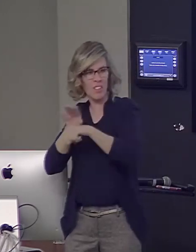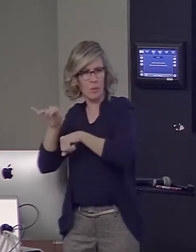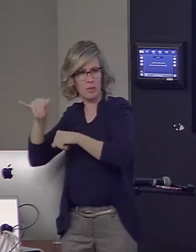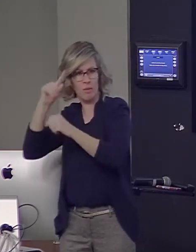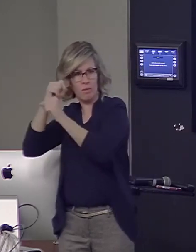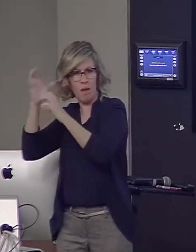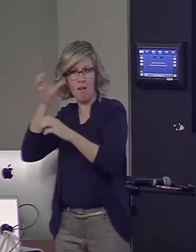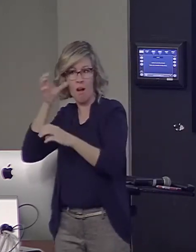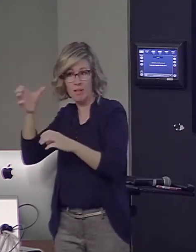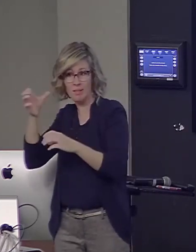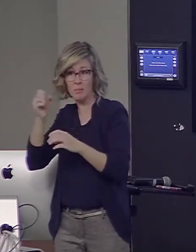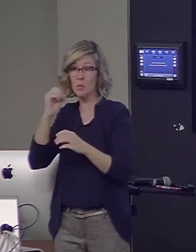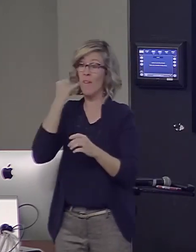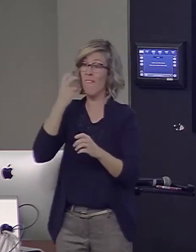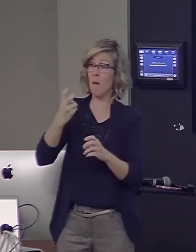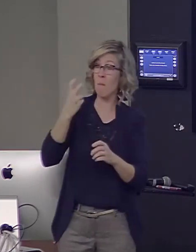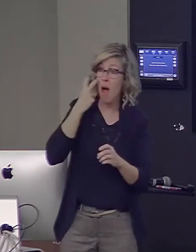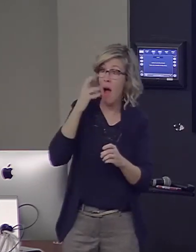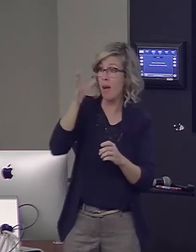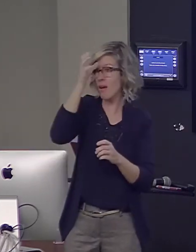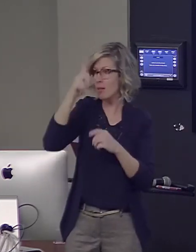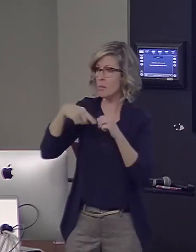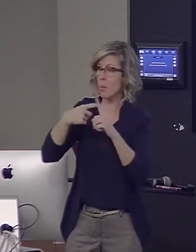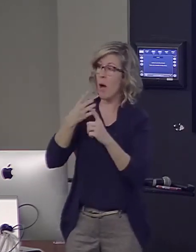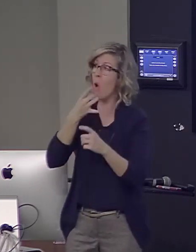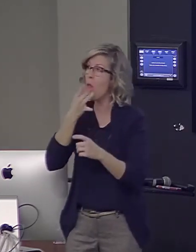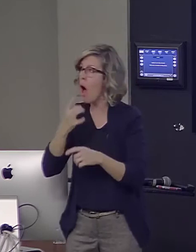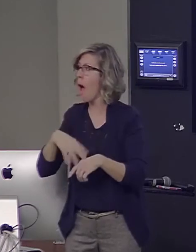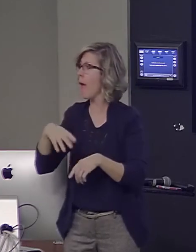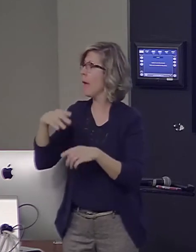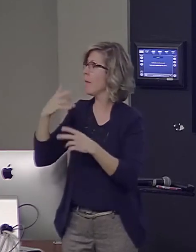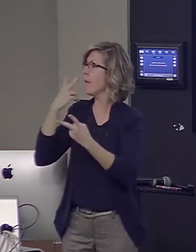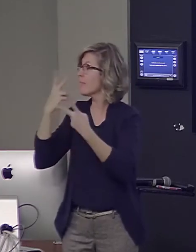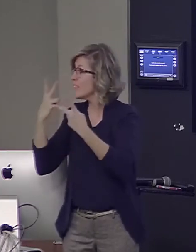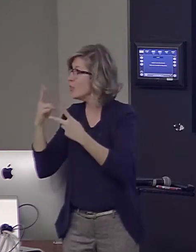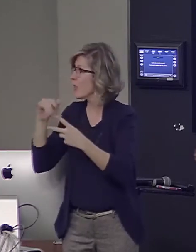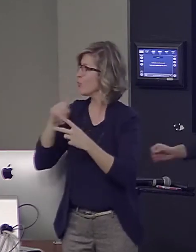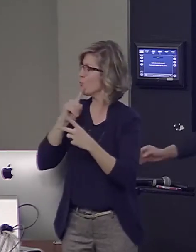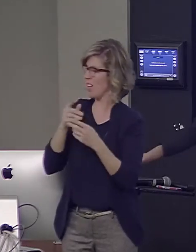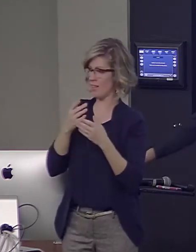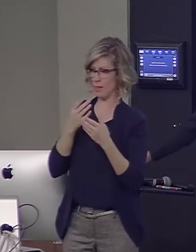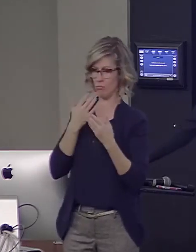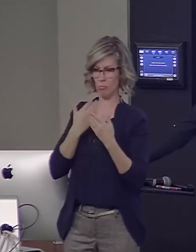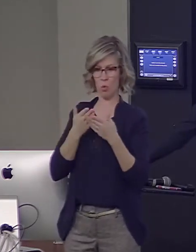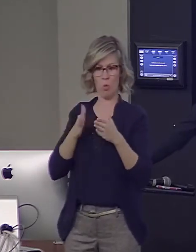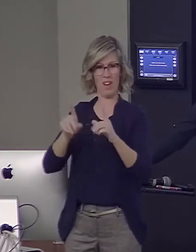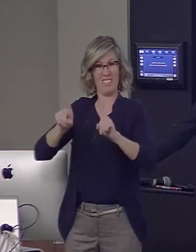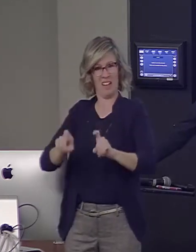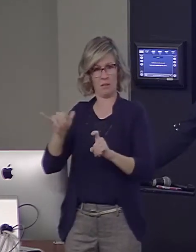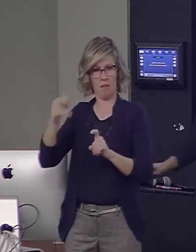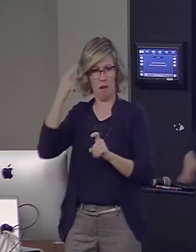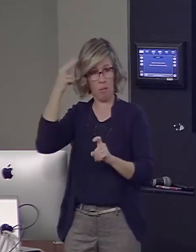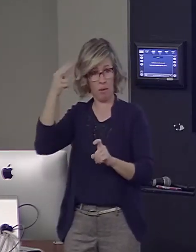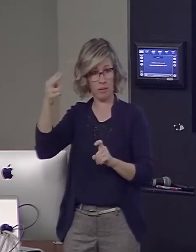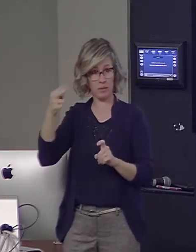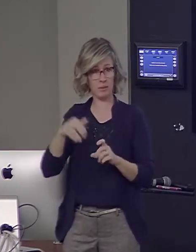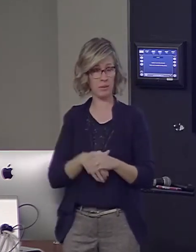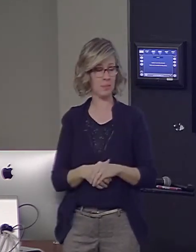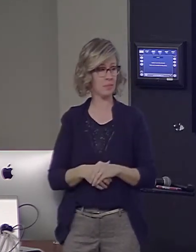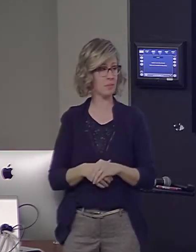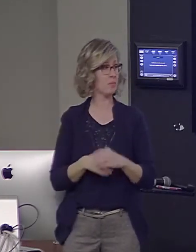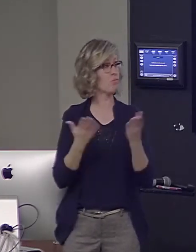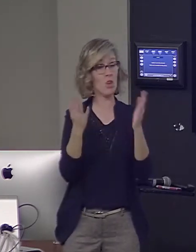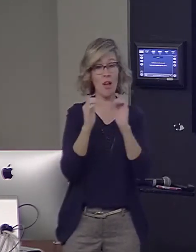and the concept of light and vision in blind individuals are a strong test of that hypothesis. So what we did is